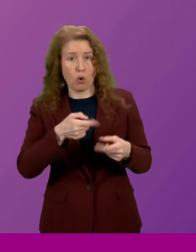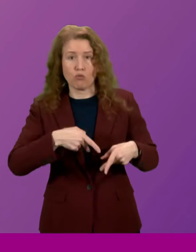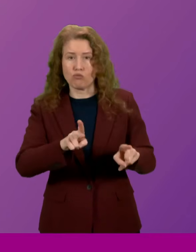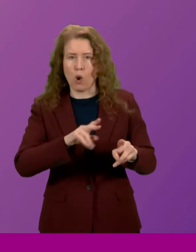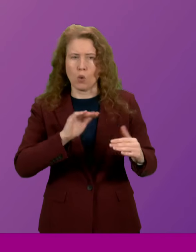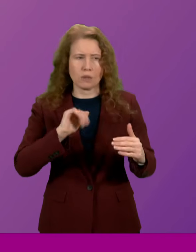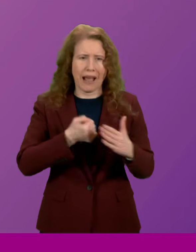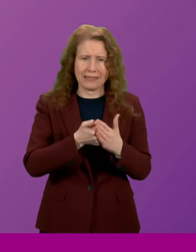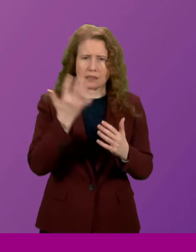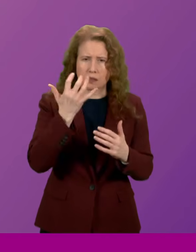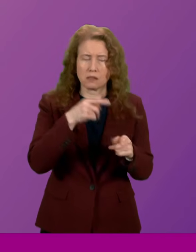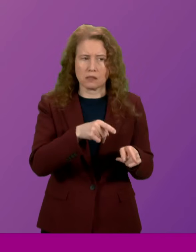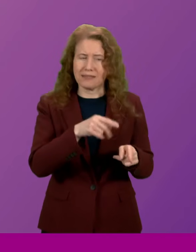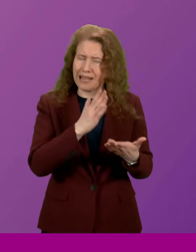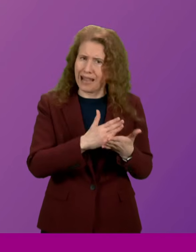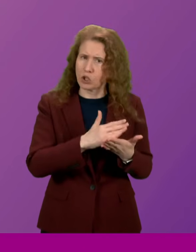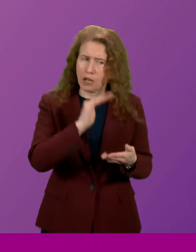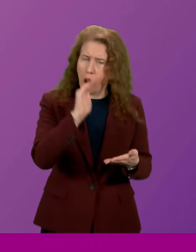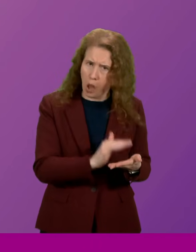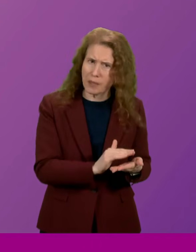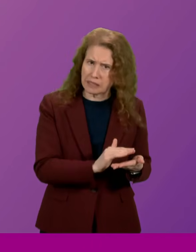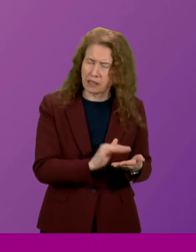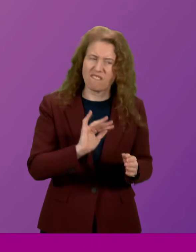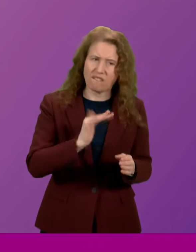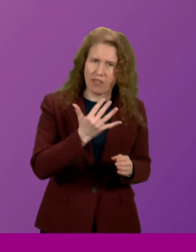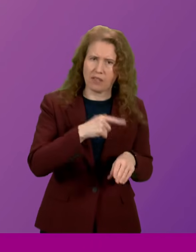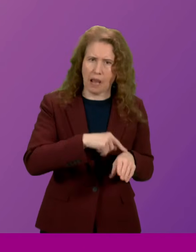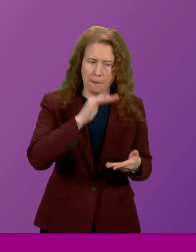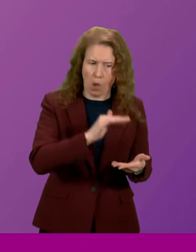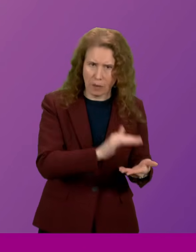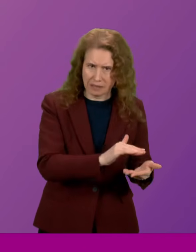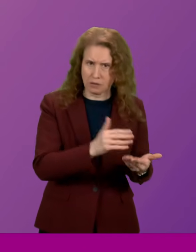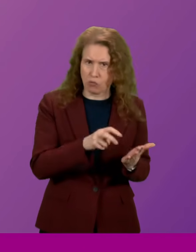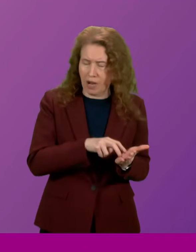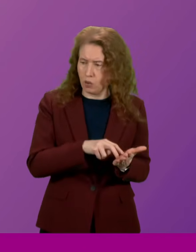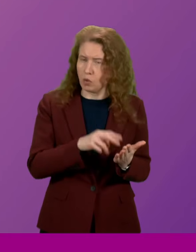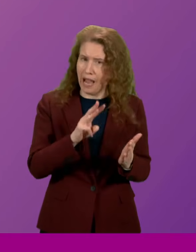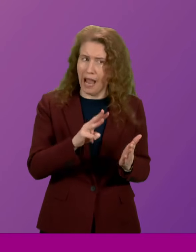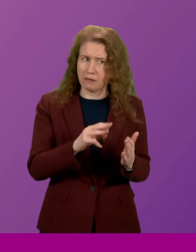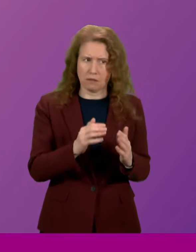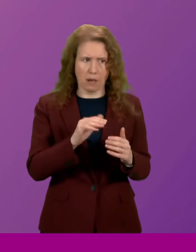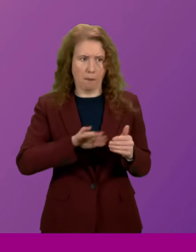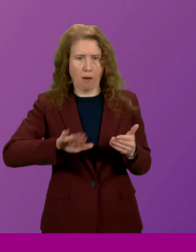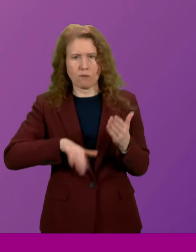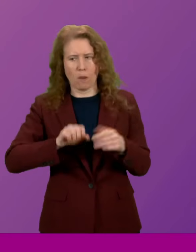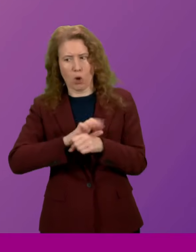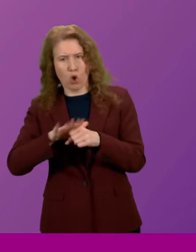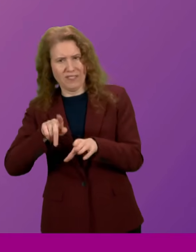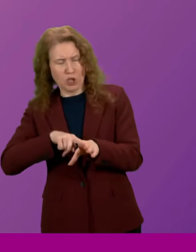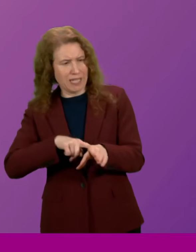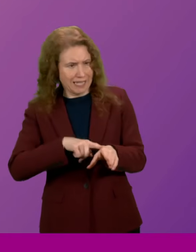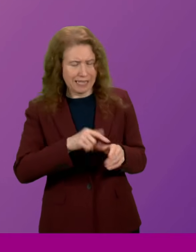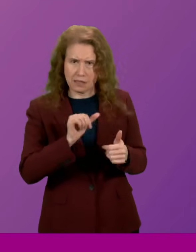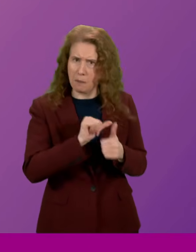accident was the 5th lowest on record and the 3rd lowest outside of the pandemic years. And there has